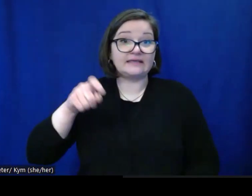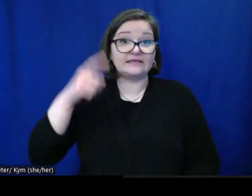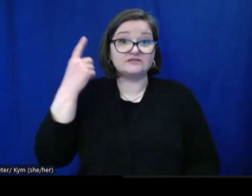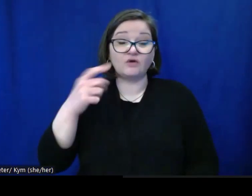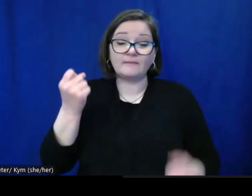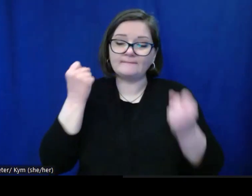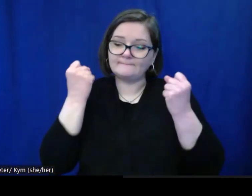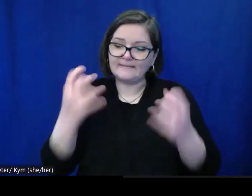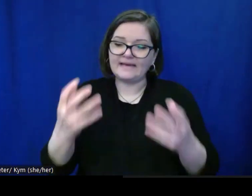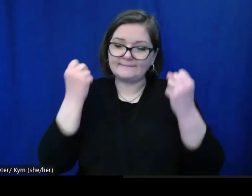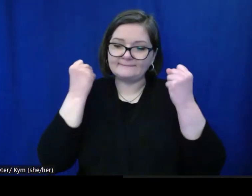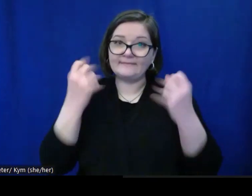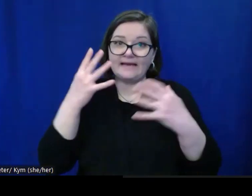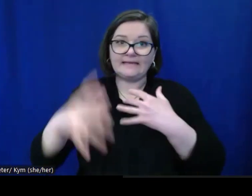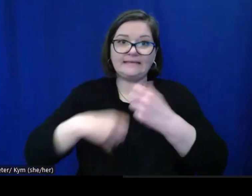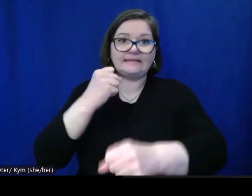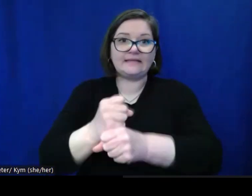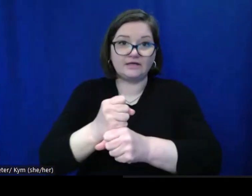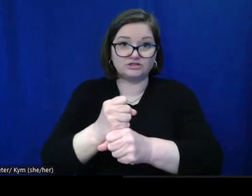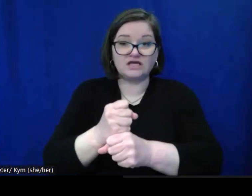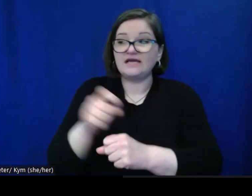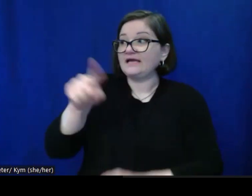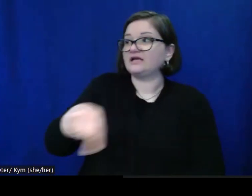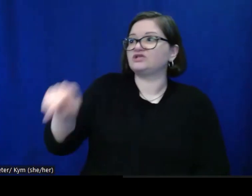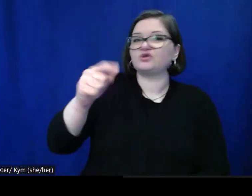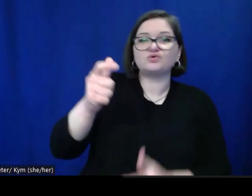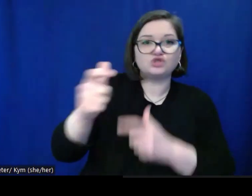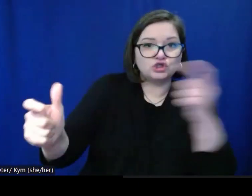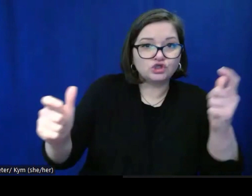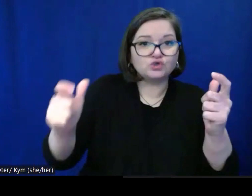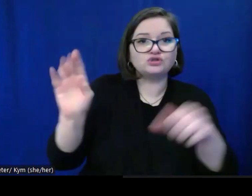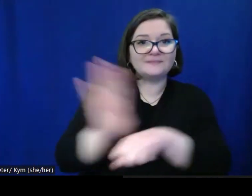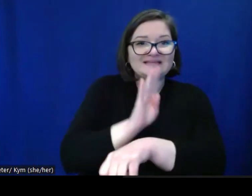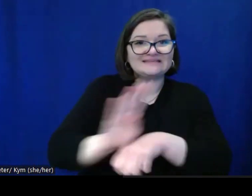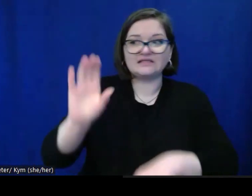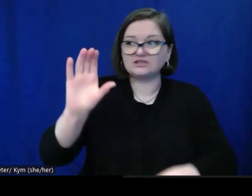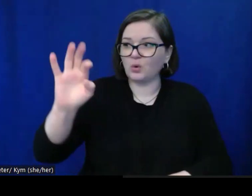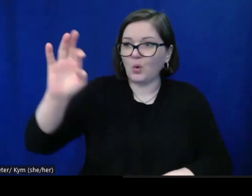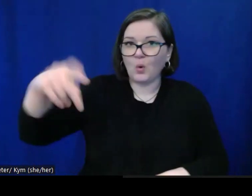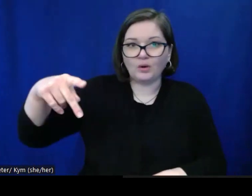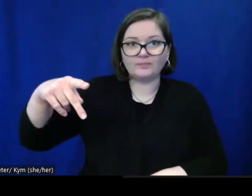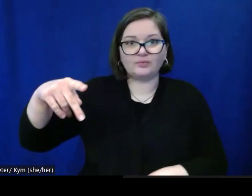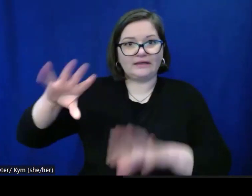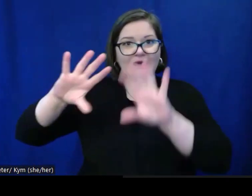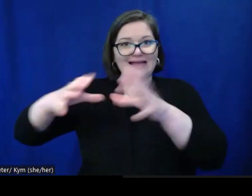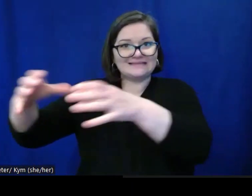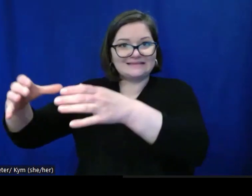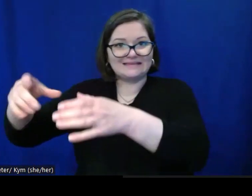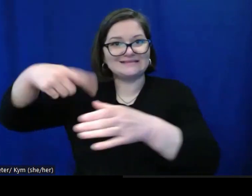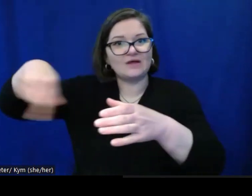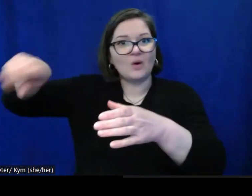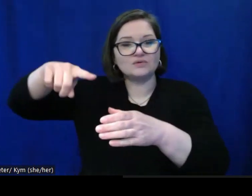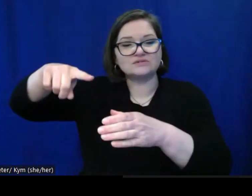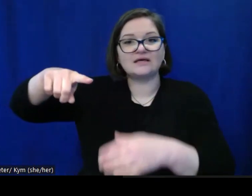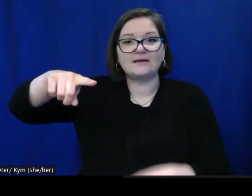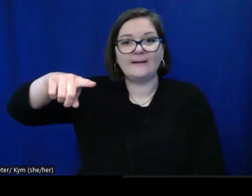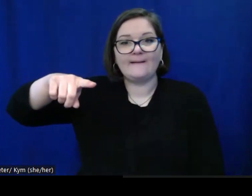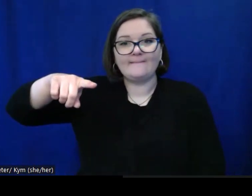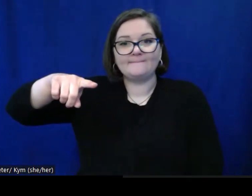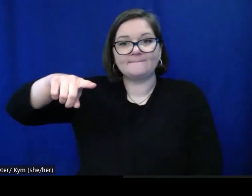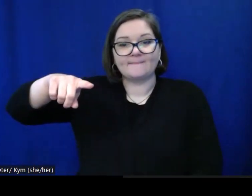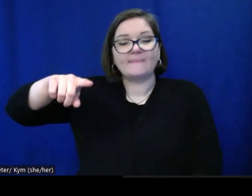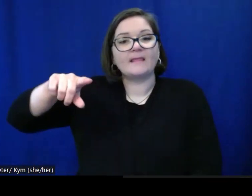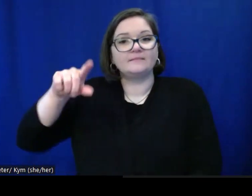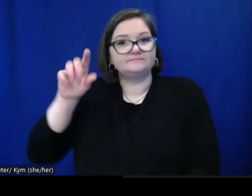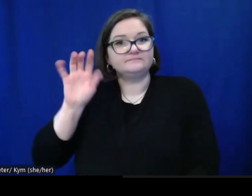years. It's the corporates, the entities that I had a facility that